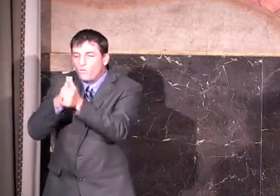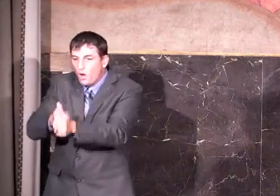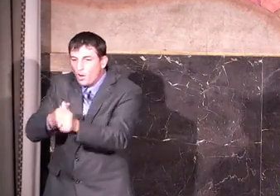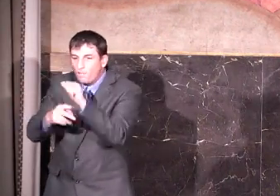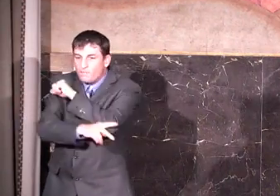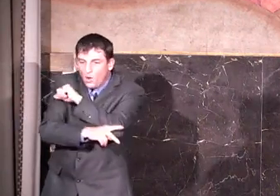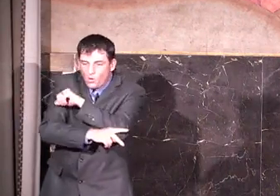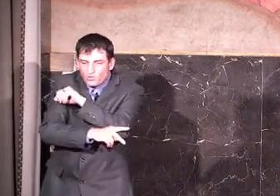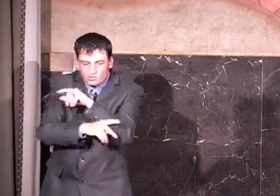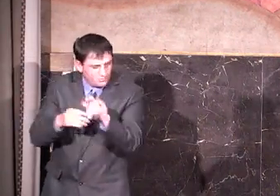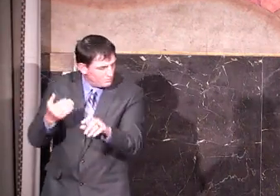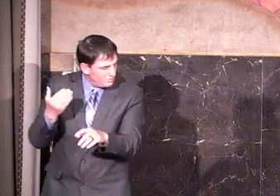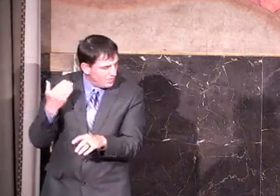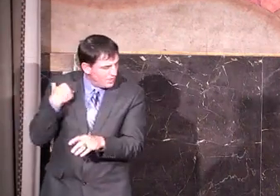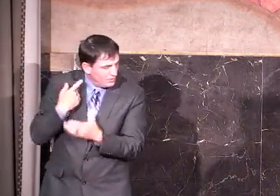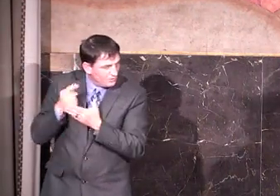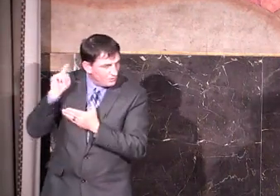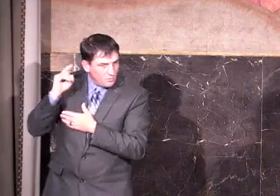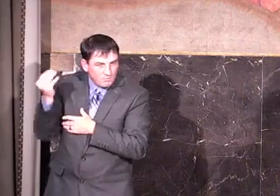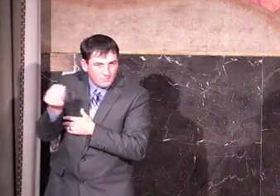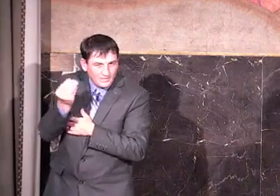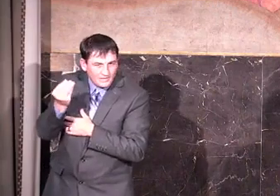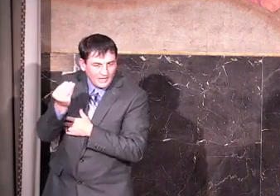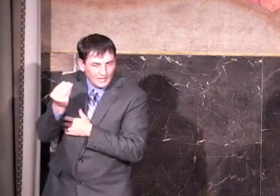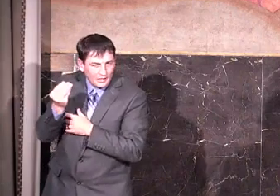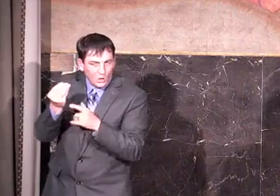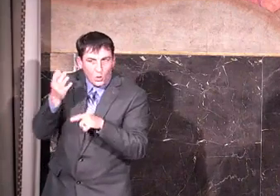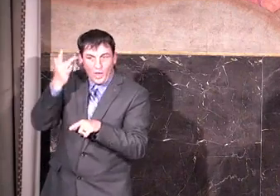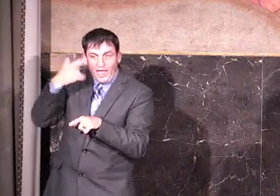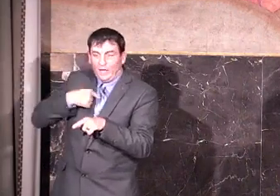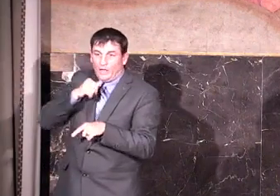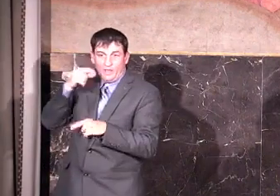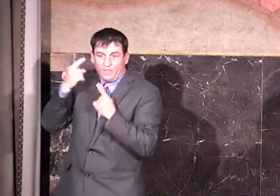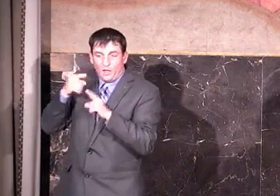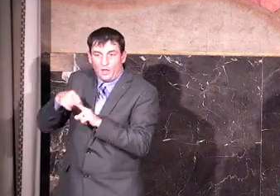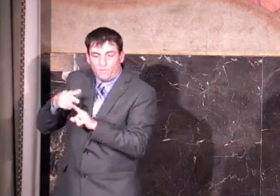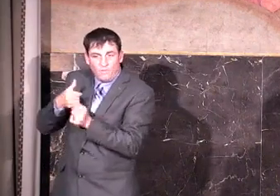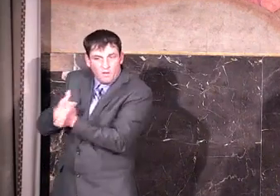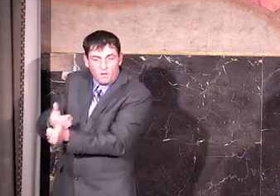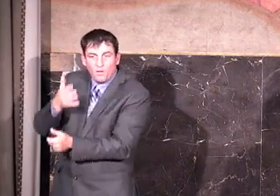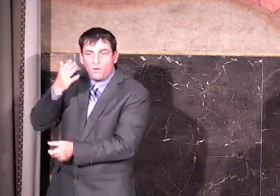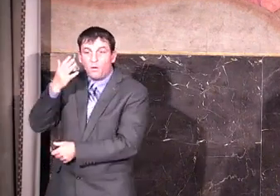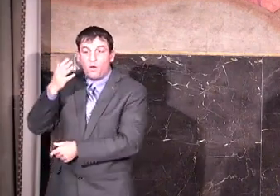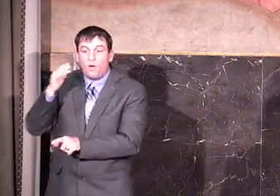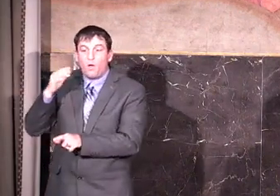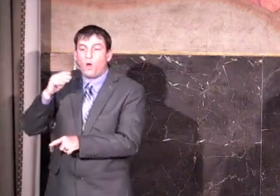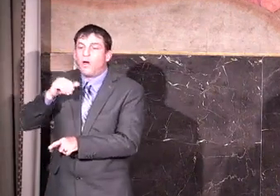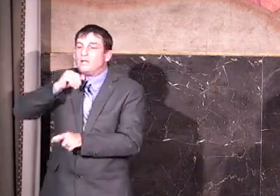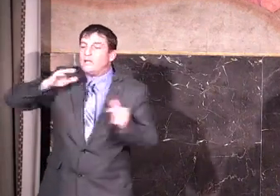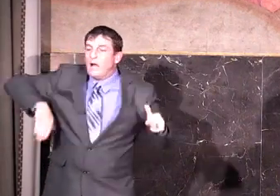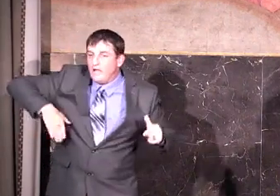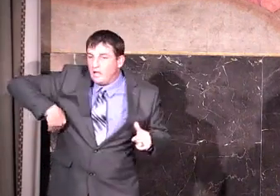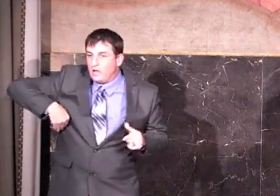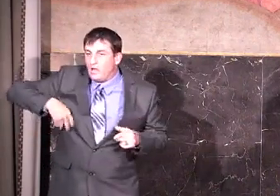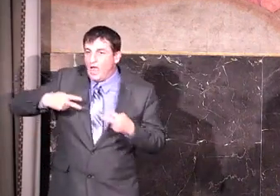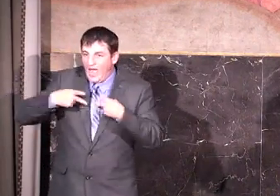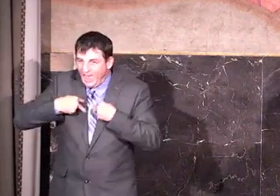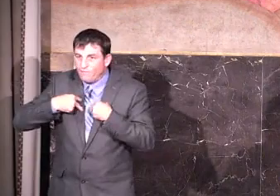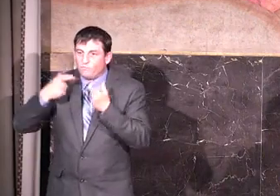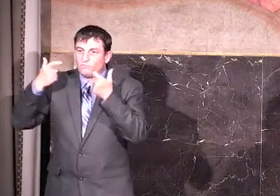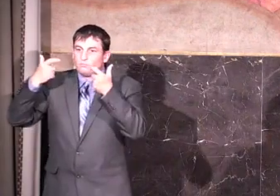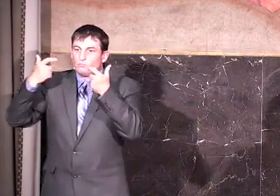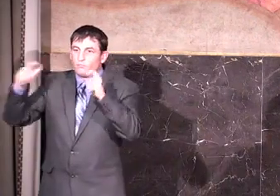whenever that was, last Monday, was because we don't yet have that testing capacity in the state. So